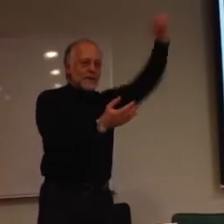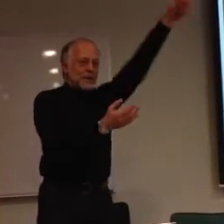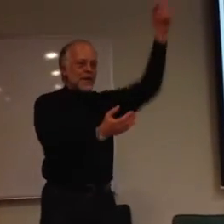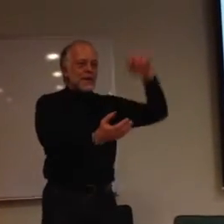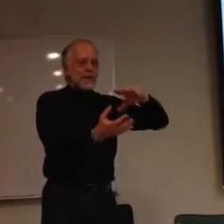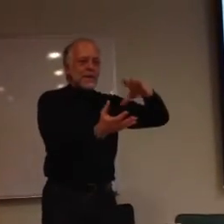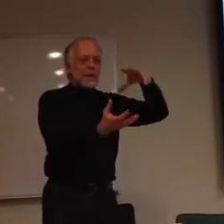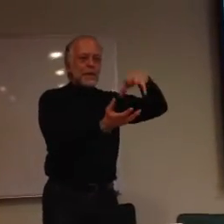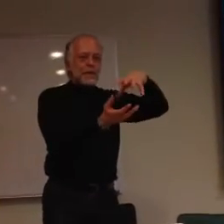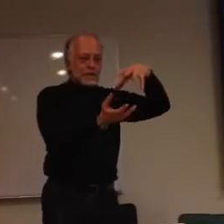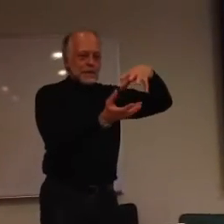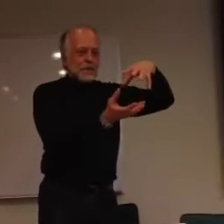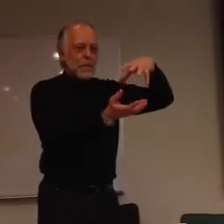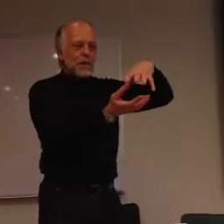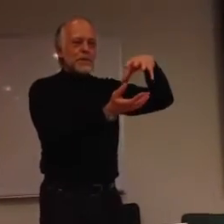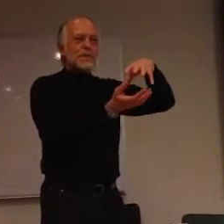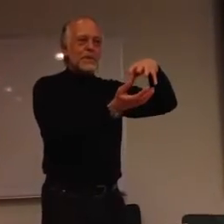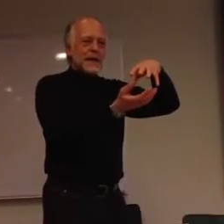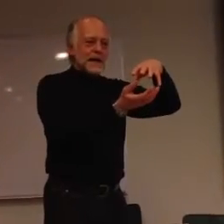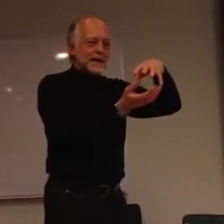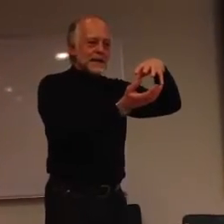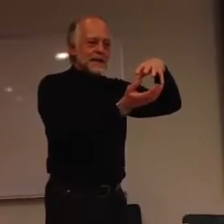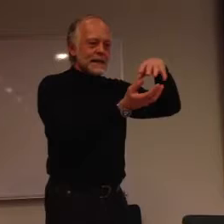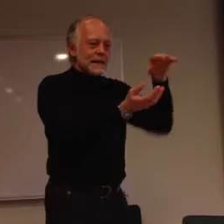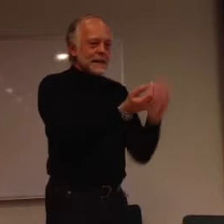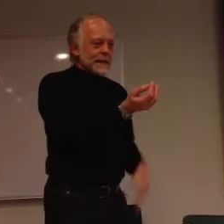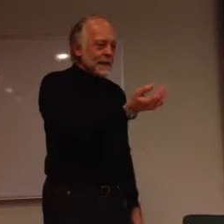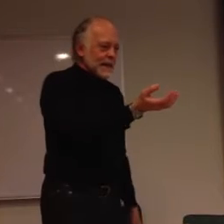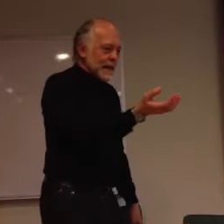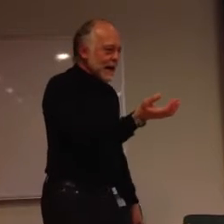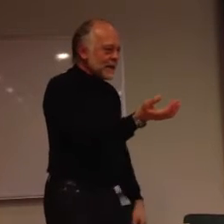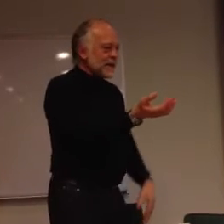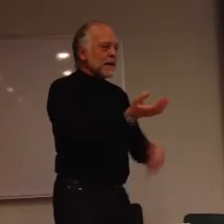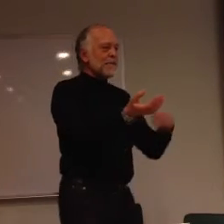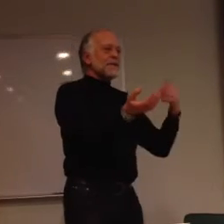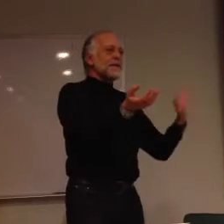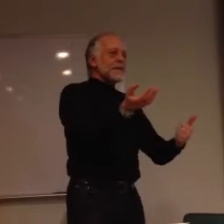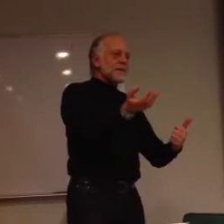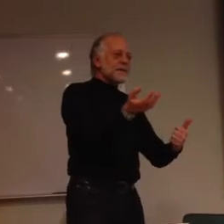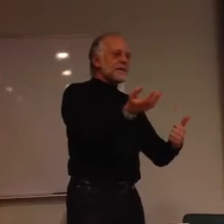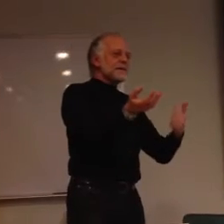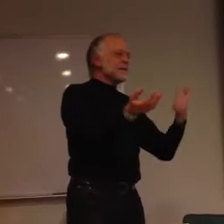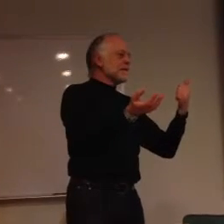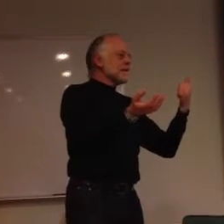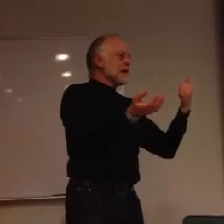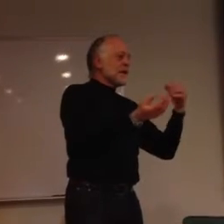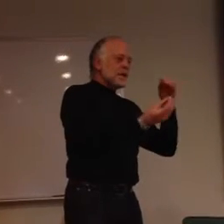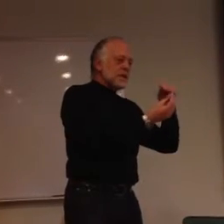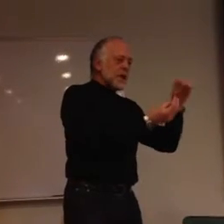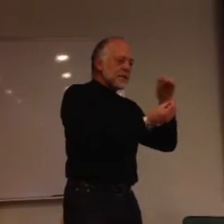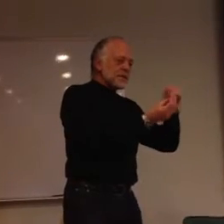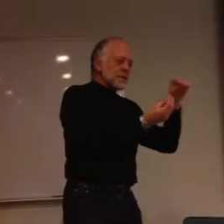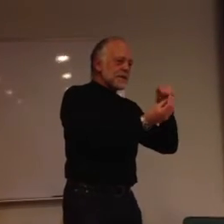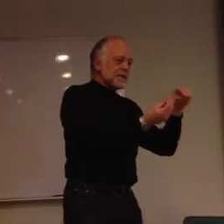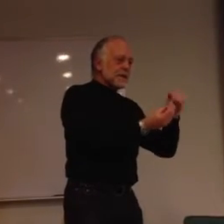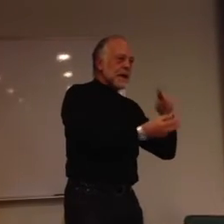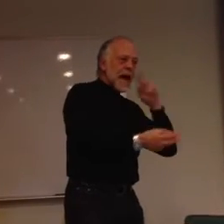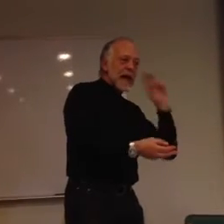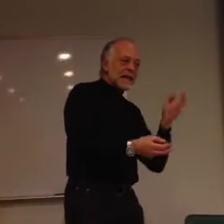the bulge of the galaxy, and you have stars, dust, and